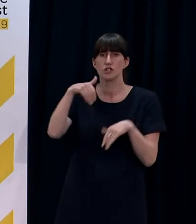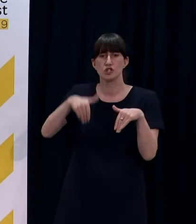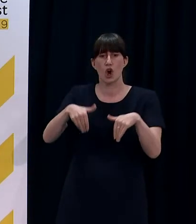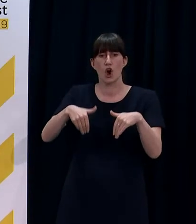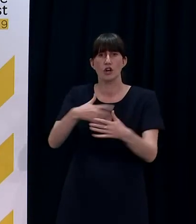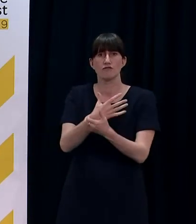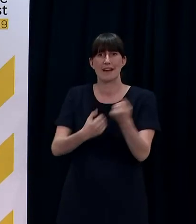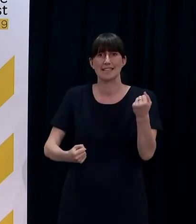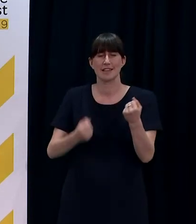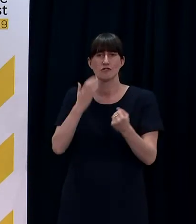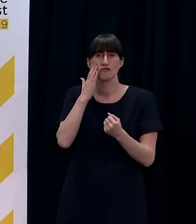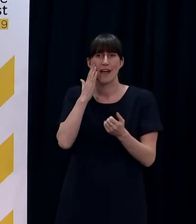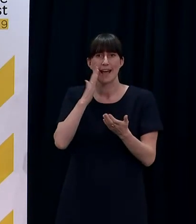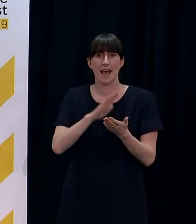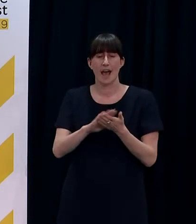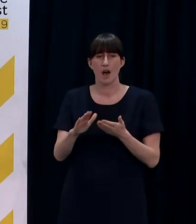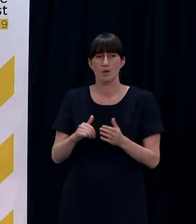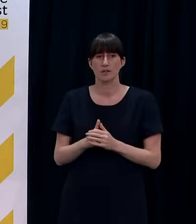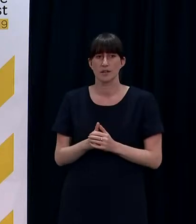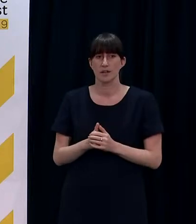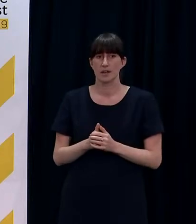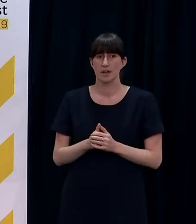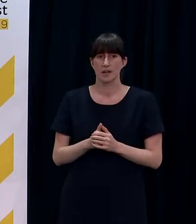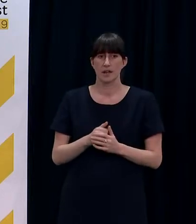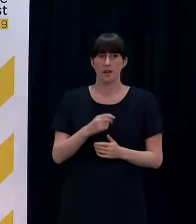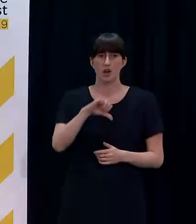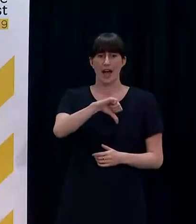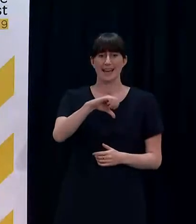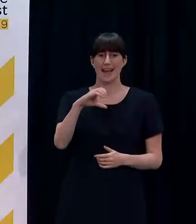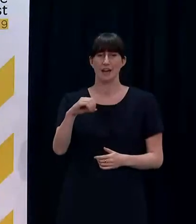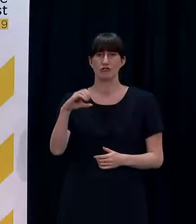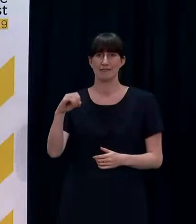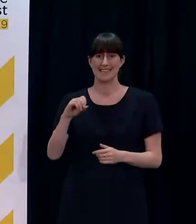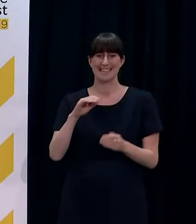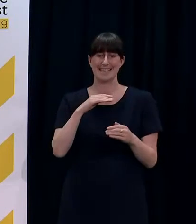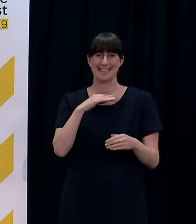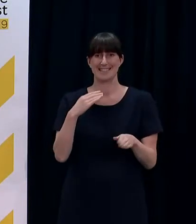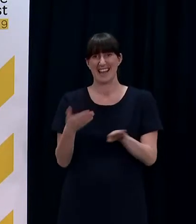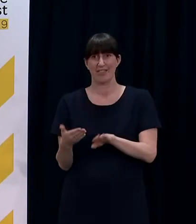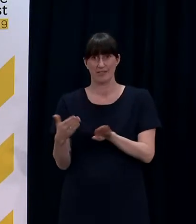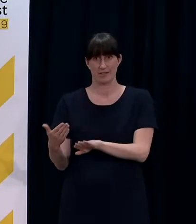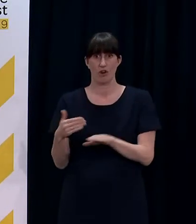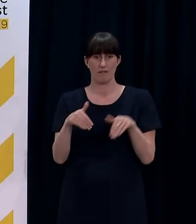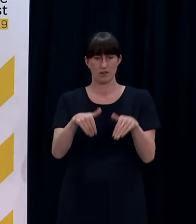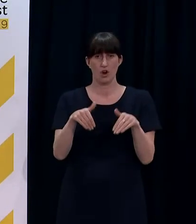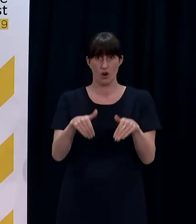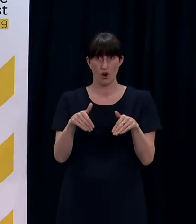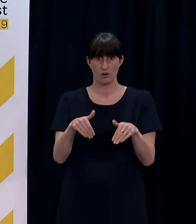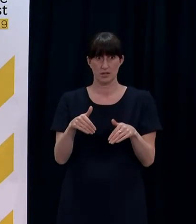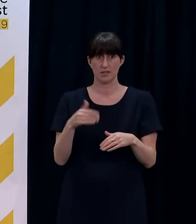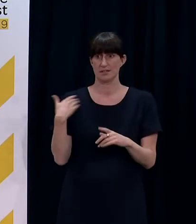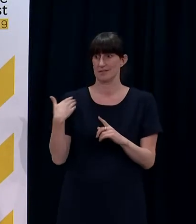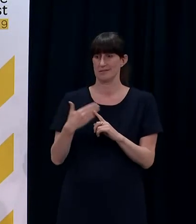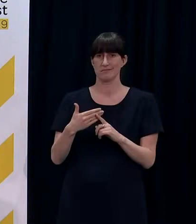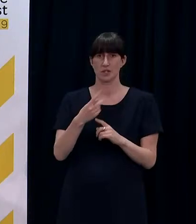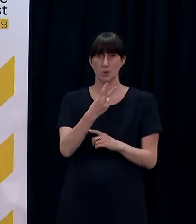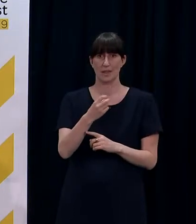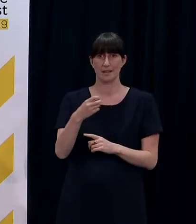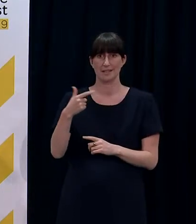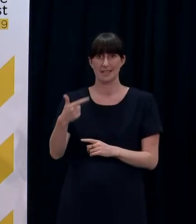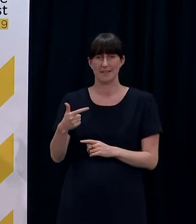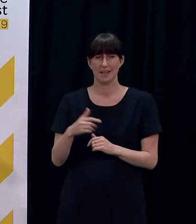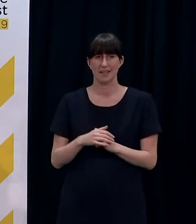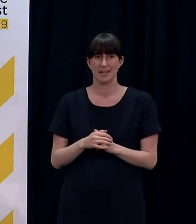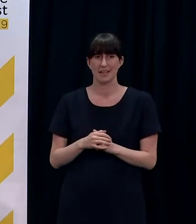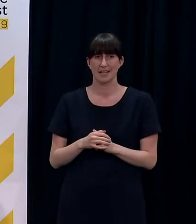900 dog deaths since 2007, 107 deaths in the first 7 months of this year. Obviously there were problems with